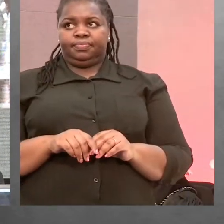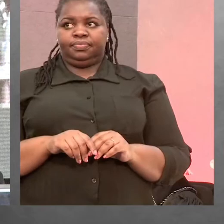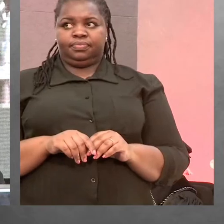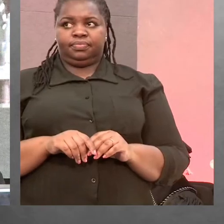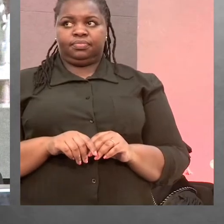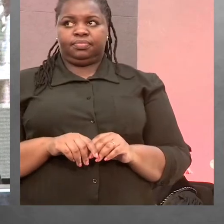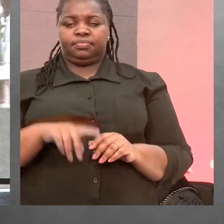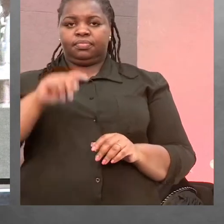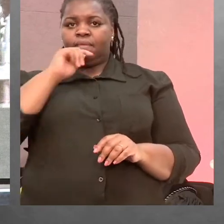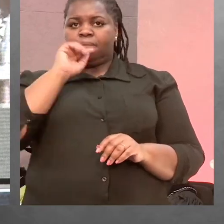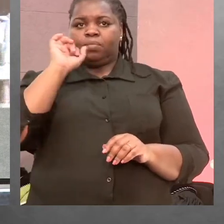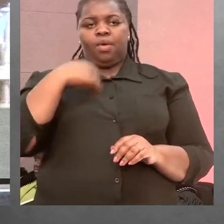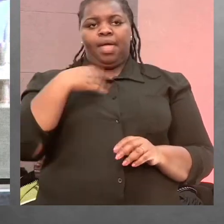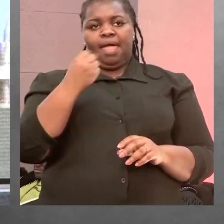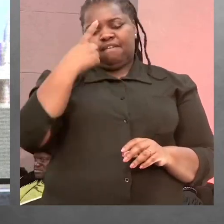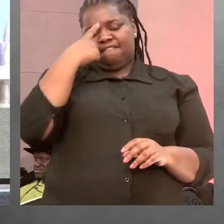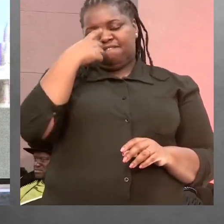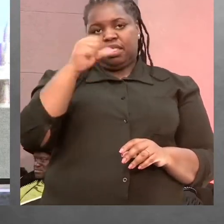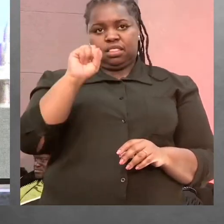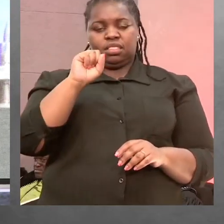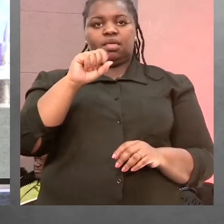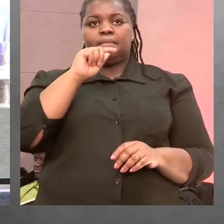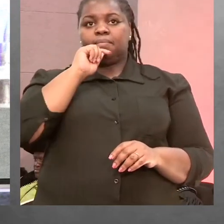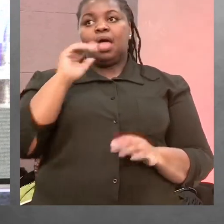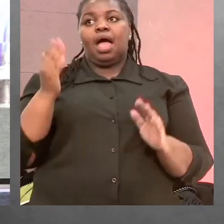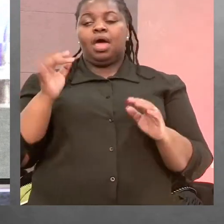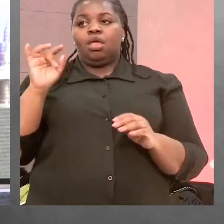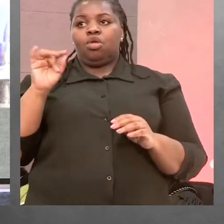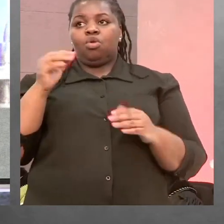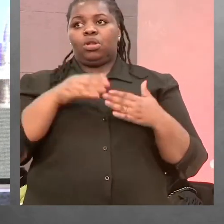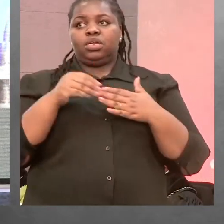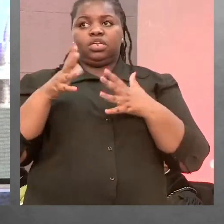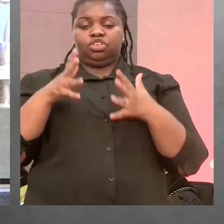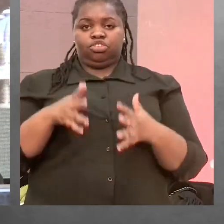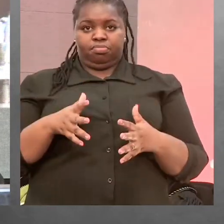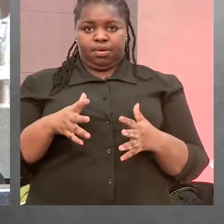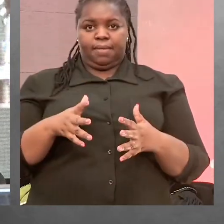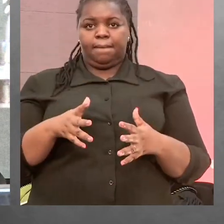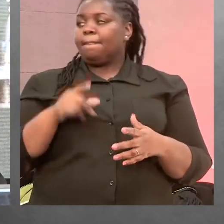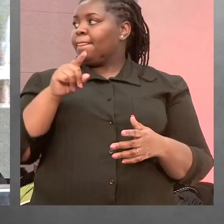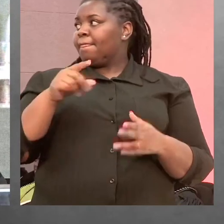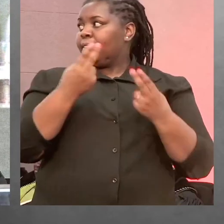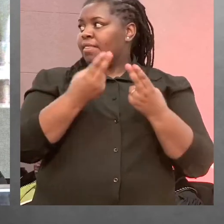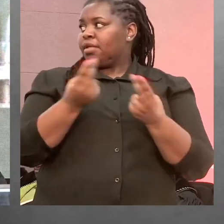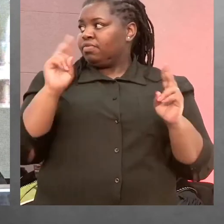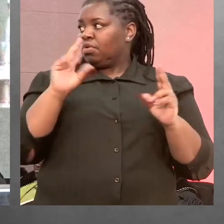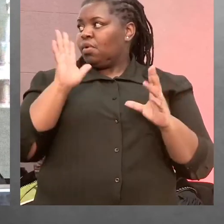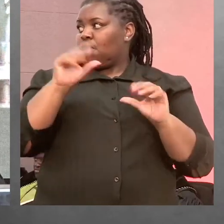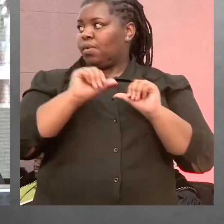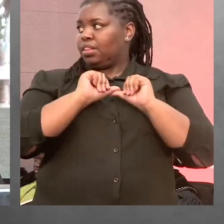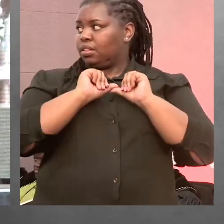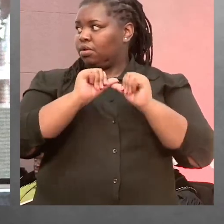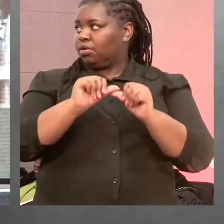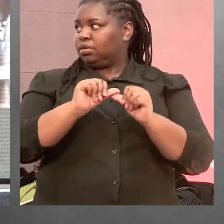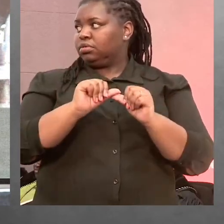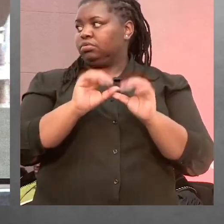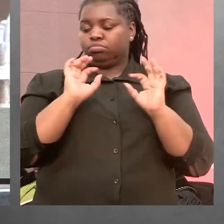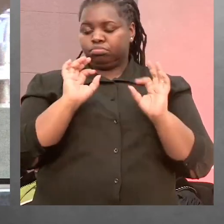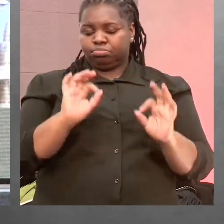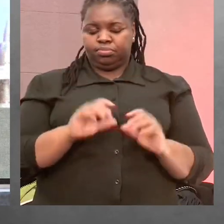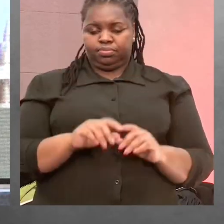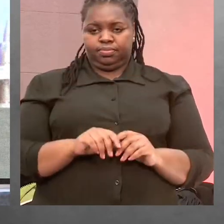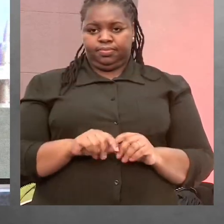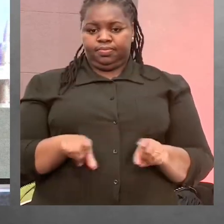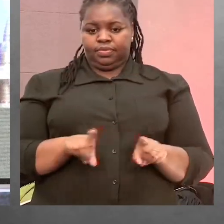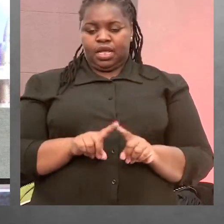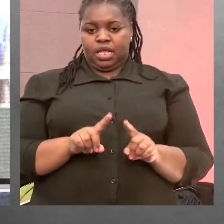We have a full faith that under your leadership, Madam Chancellor, this university will continue to flourish